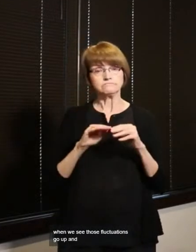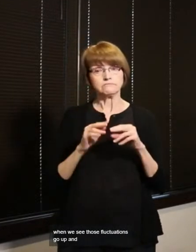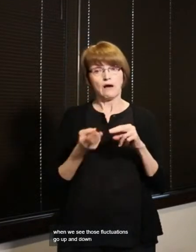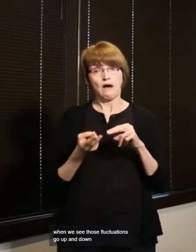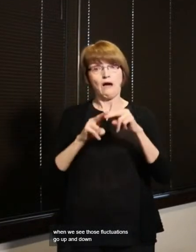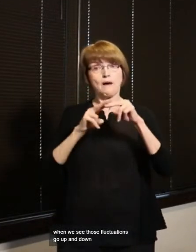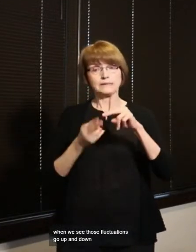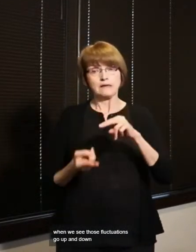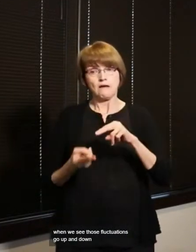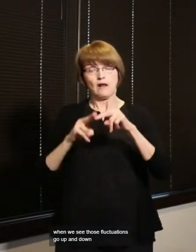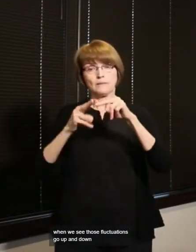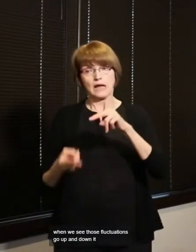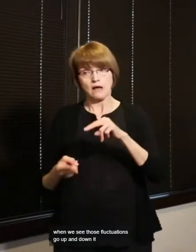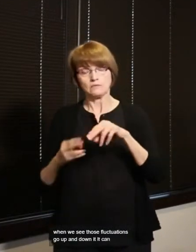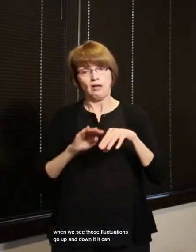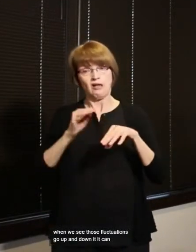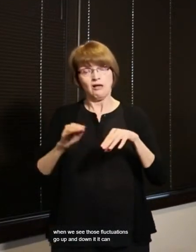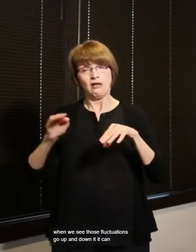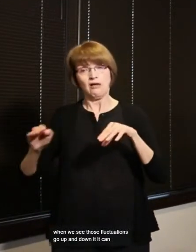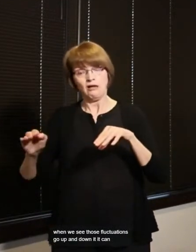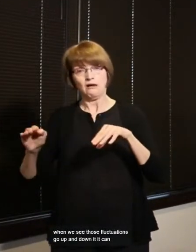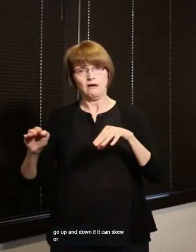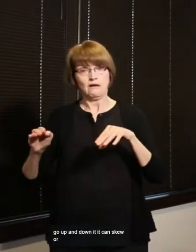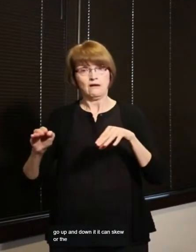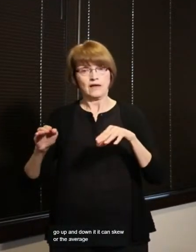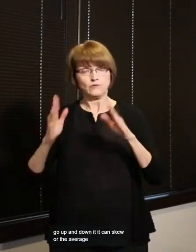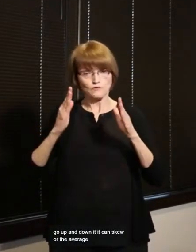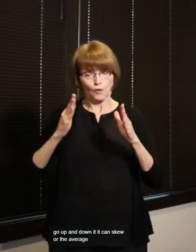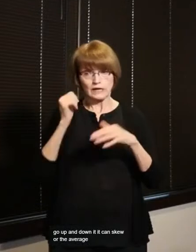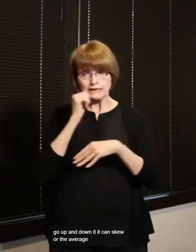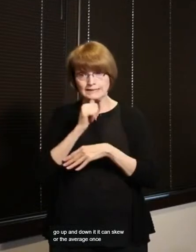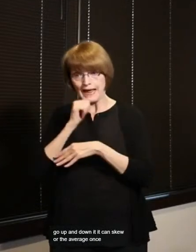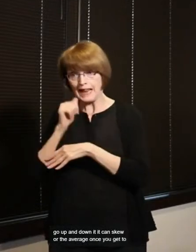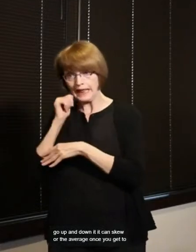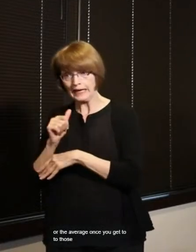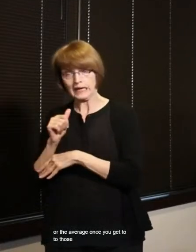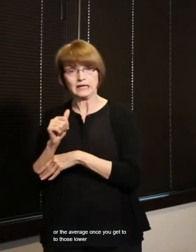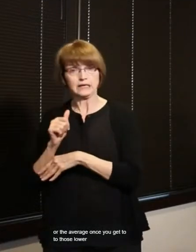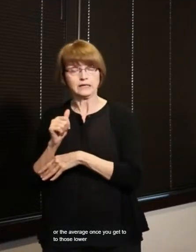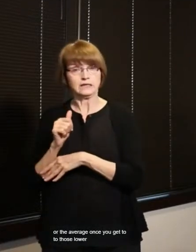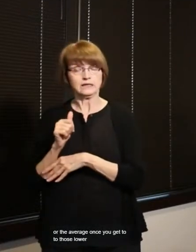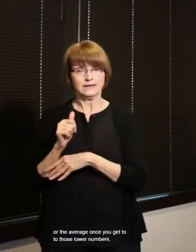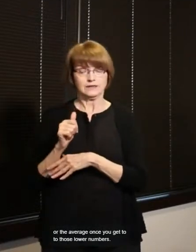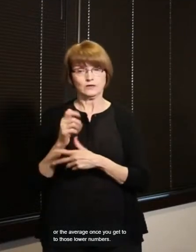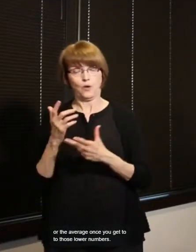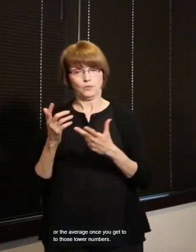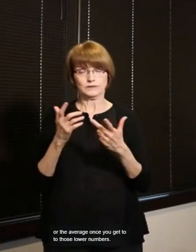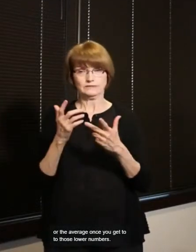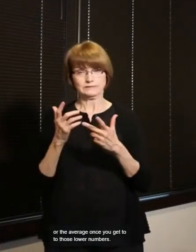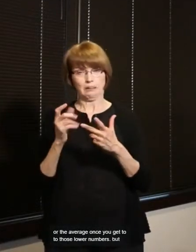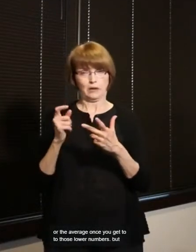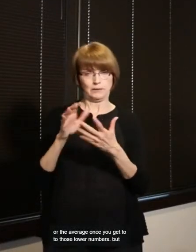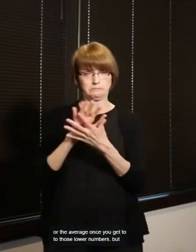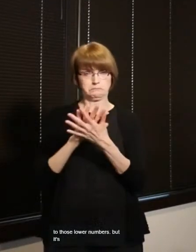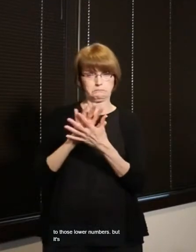down, it can skew sort of that average once you get to those lower numbers. but